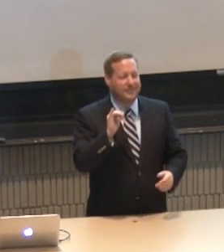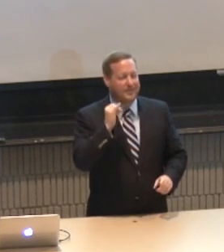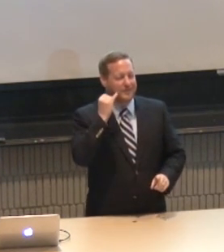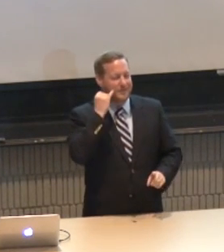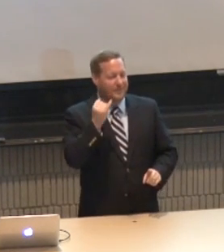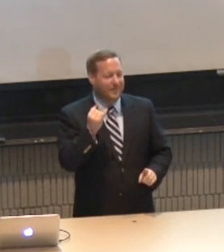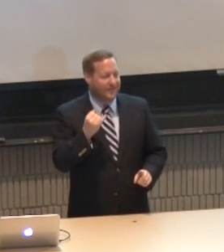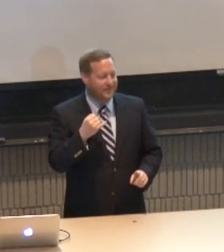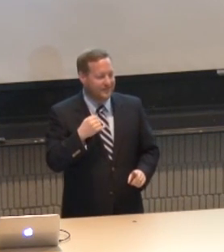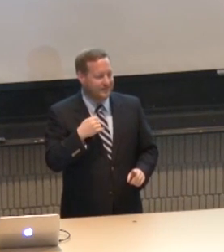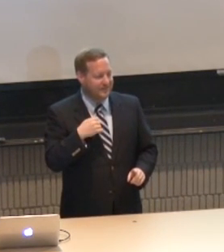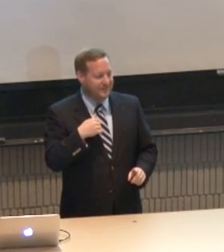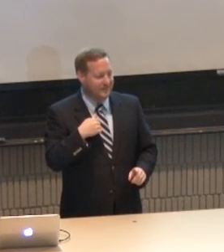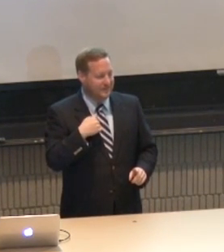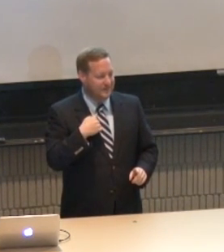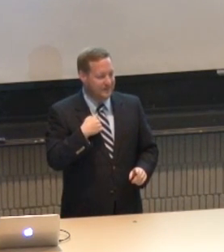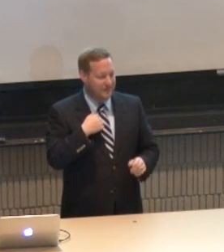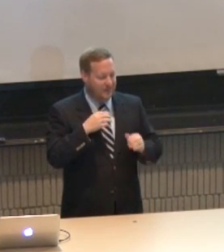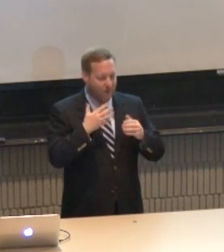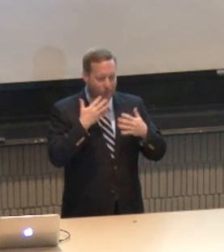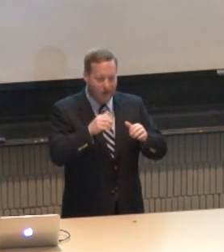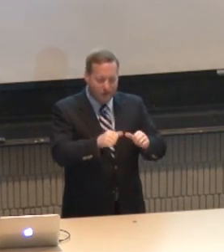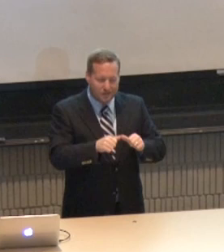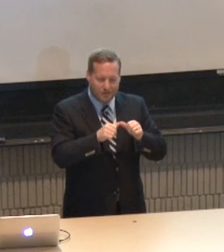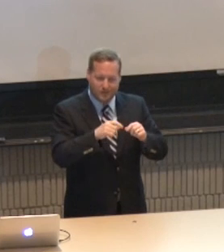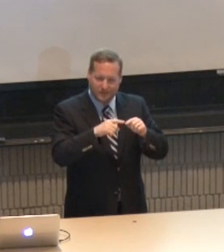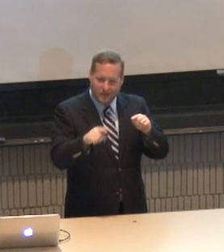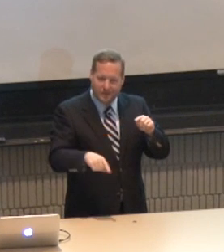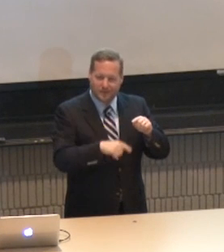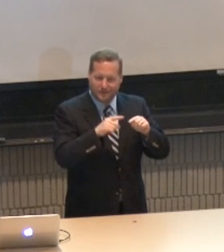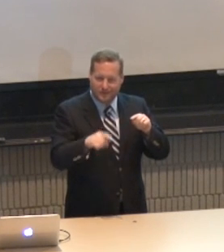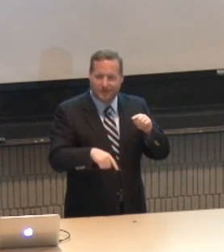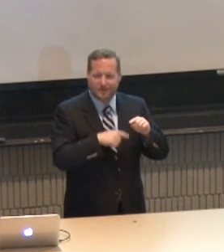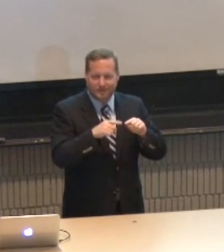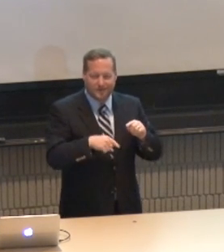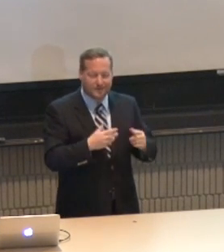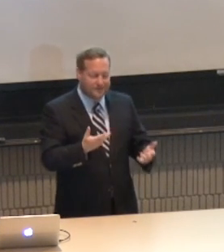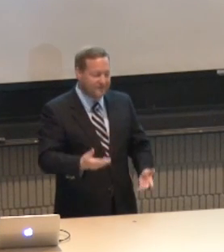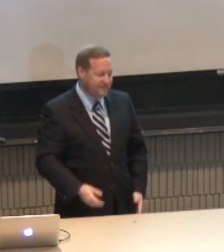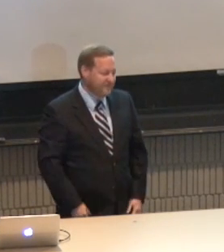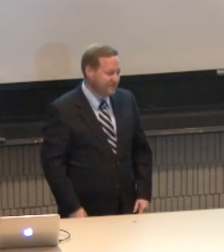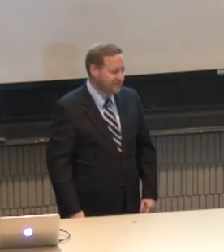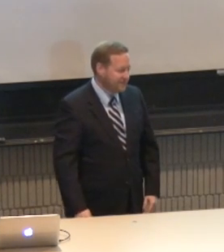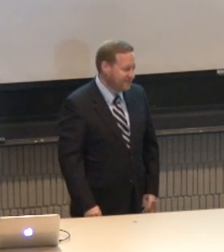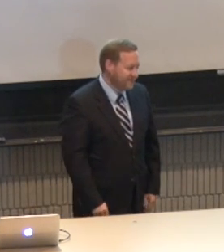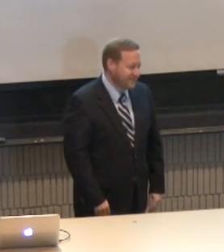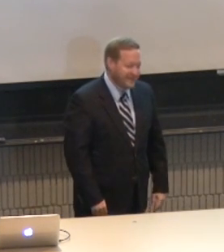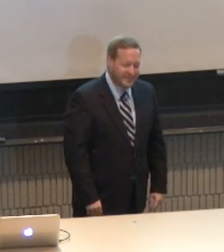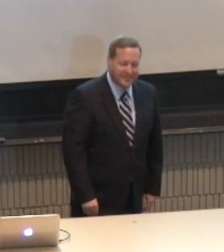So we're actually clearing a path for our deaf colleagues as we go through changing the world.